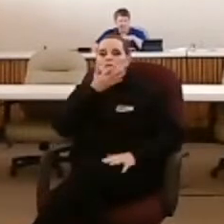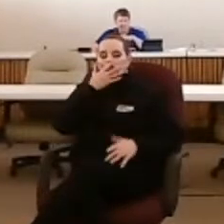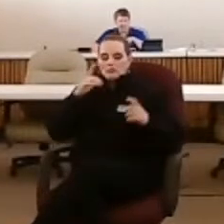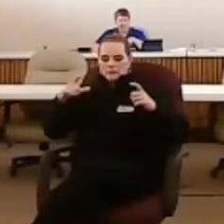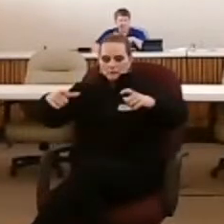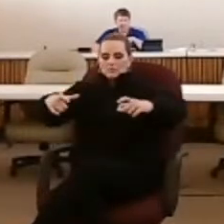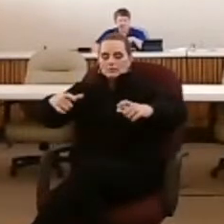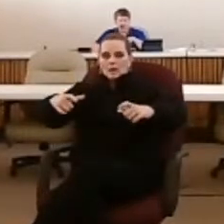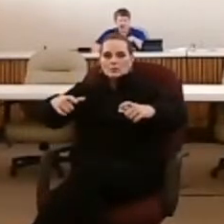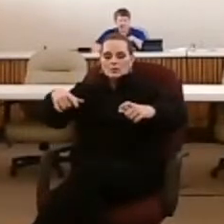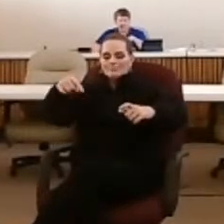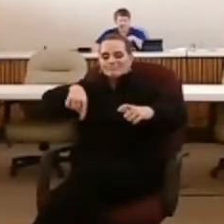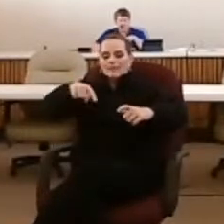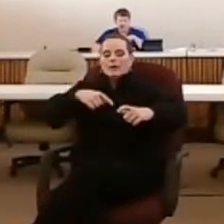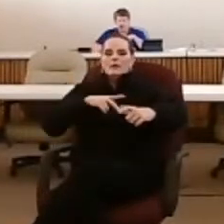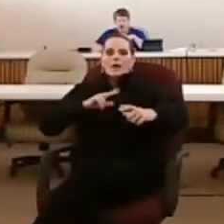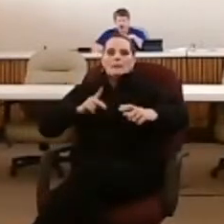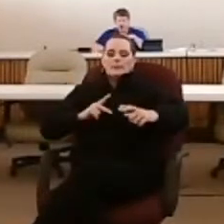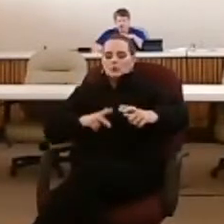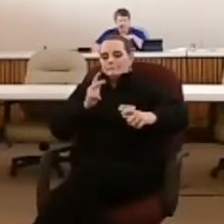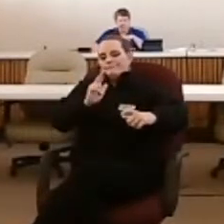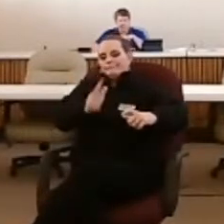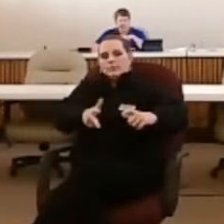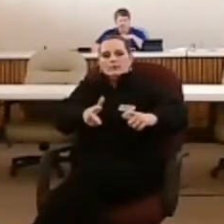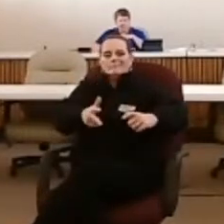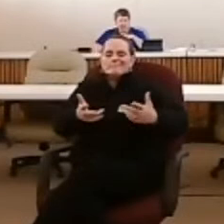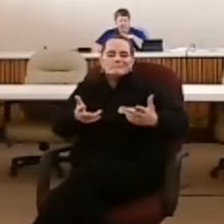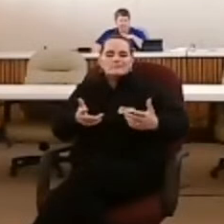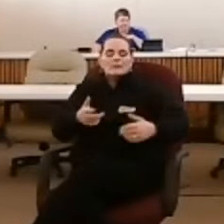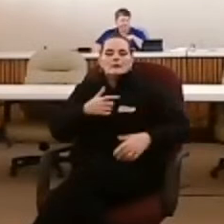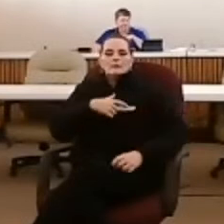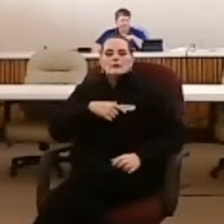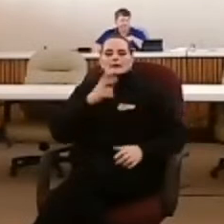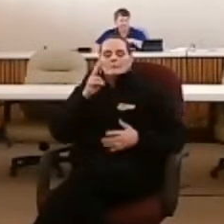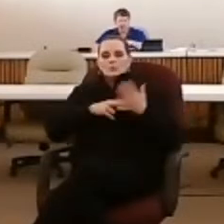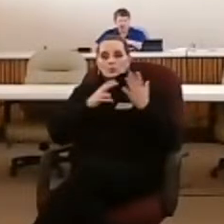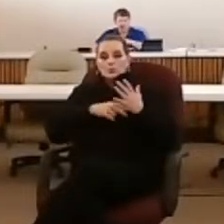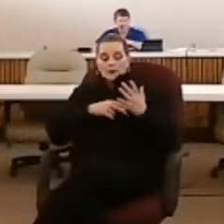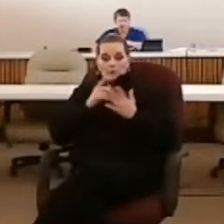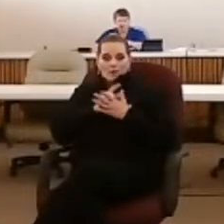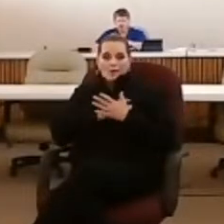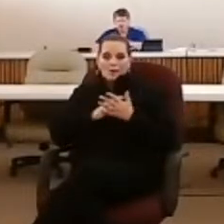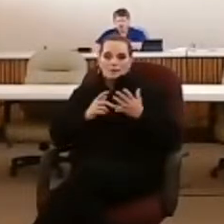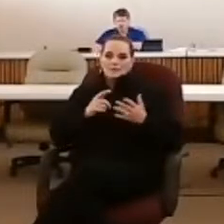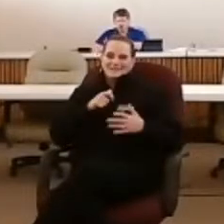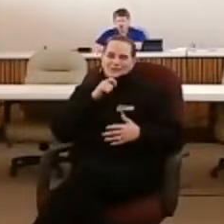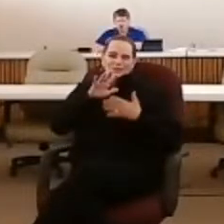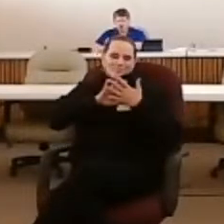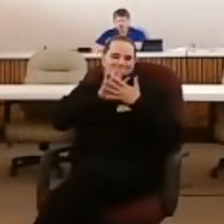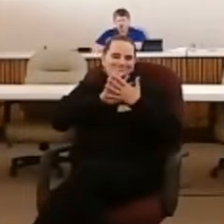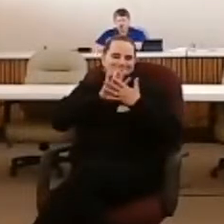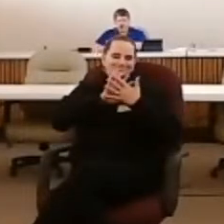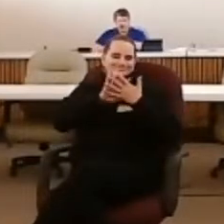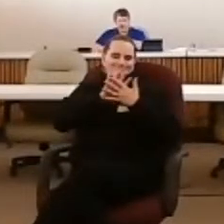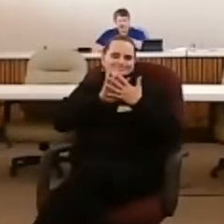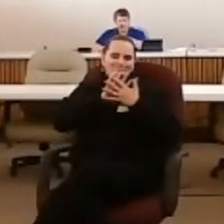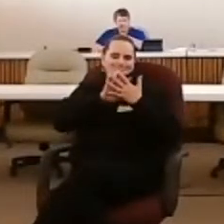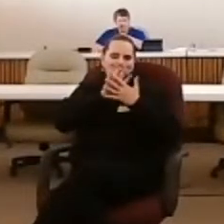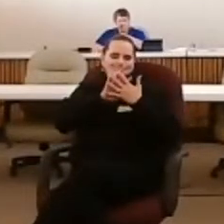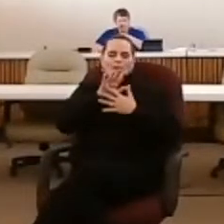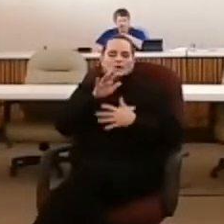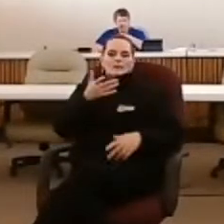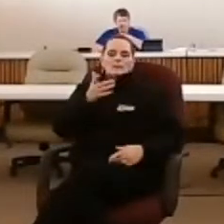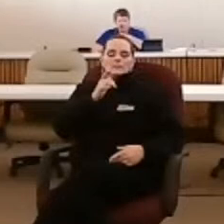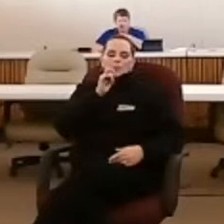the cul-de-sacs. And if you actually read the way the laws used to read, it was a little gray. It